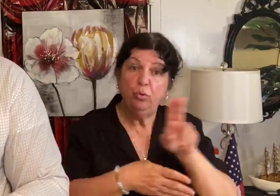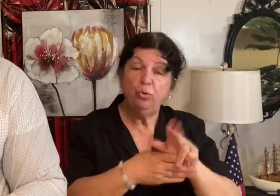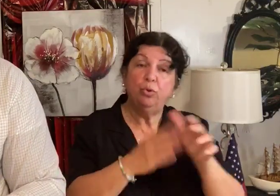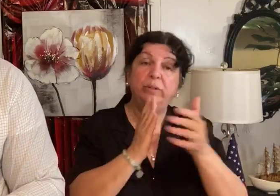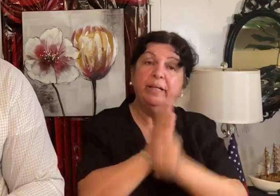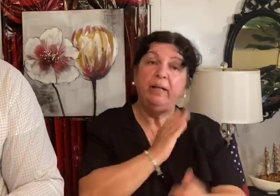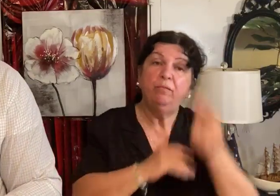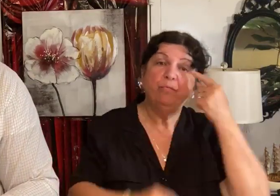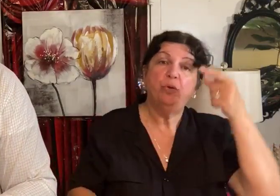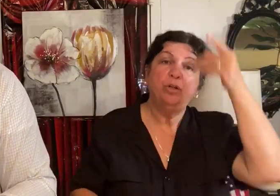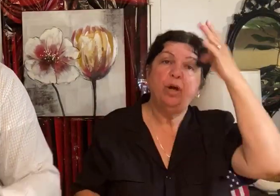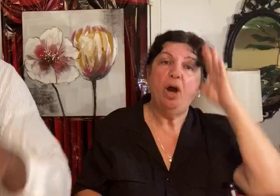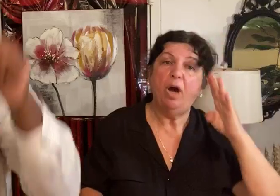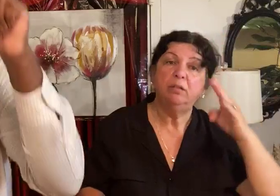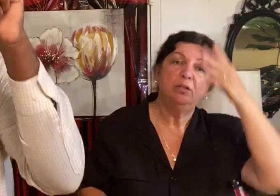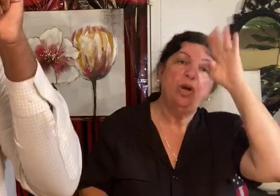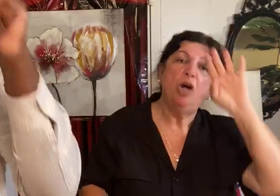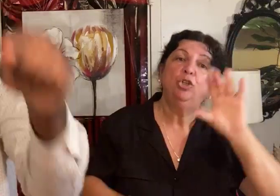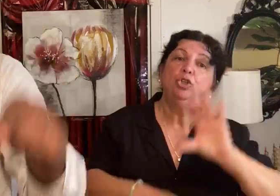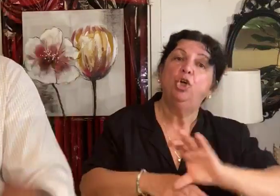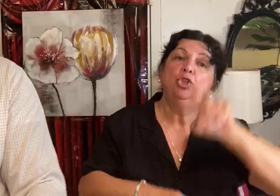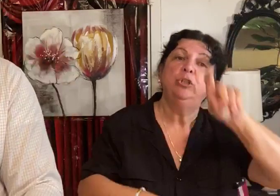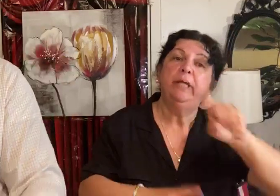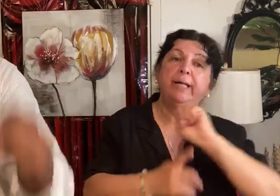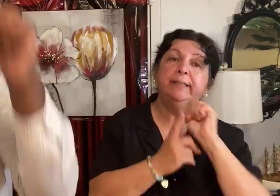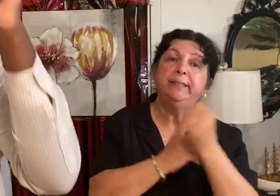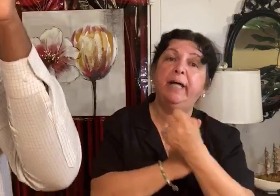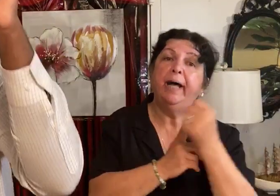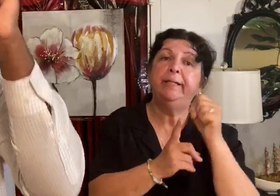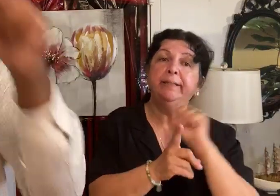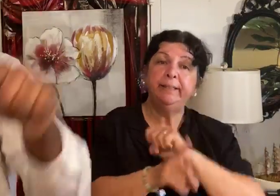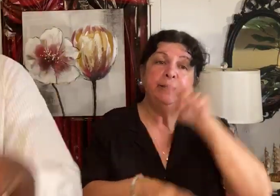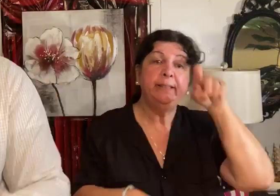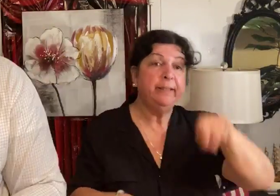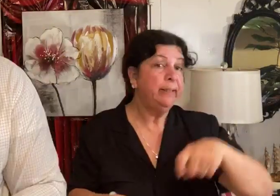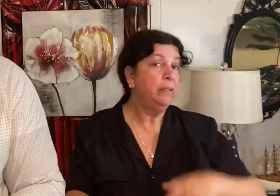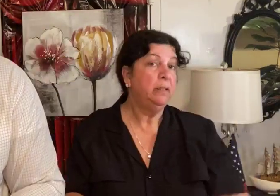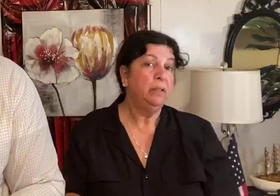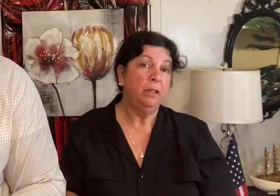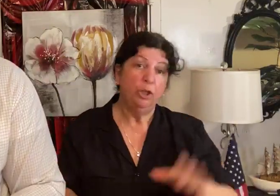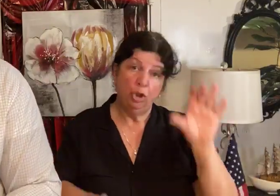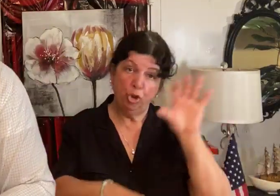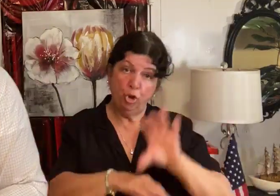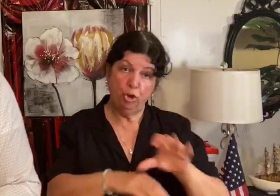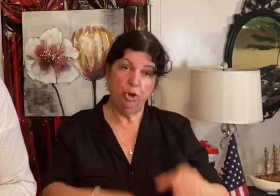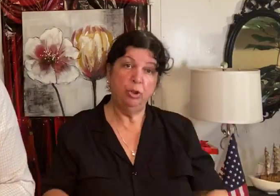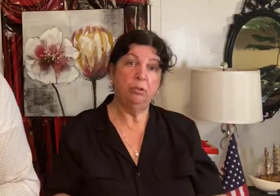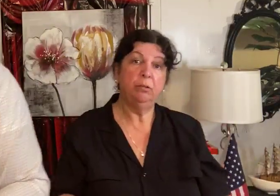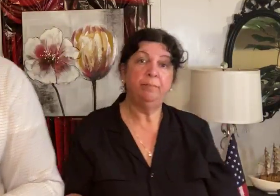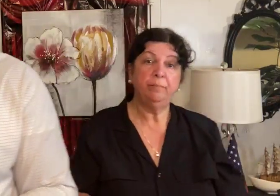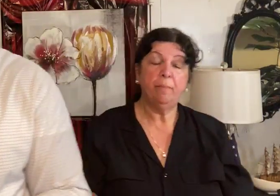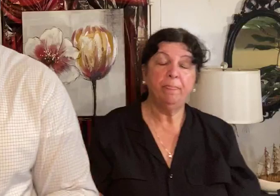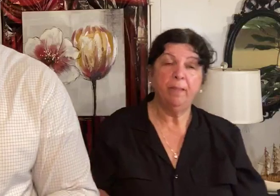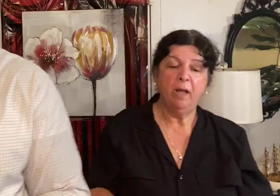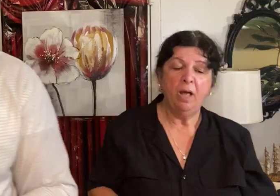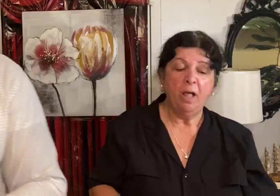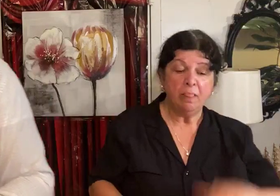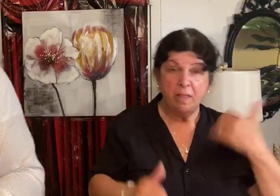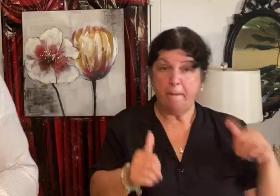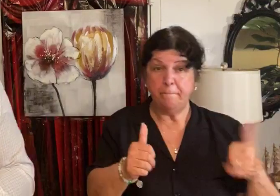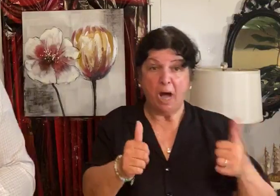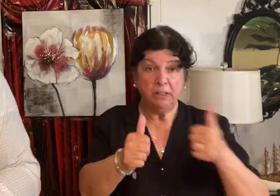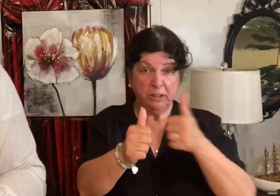God. God's church needs that. Our society needs that because our society needs the church, amen? The